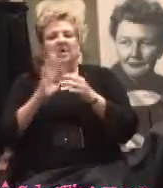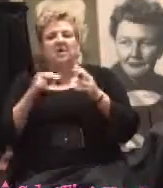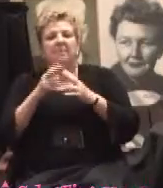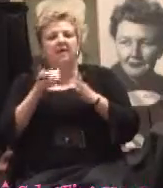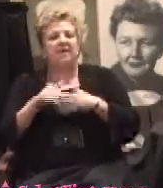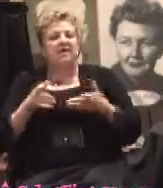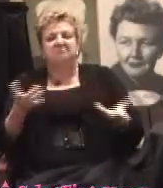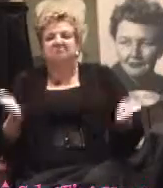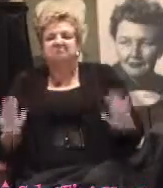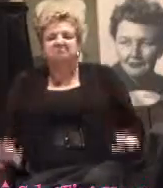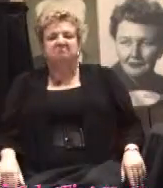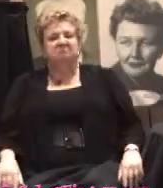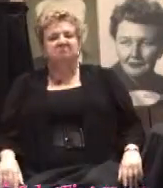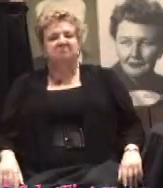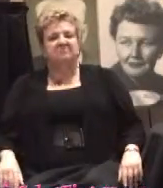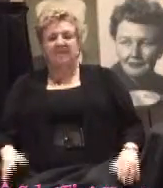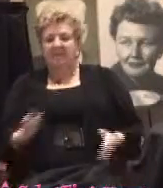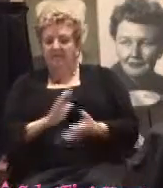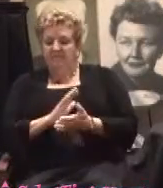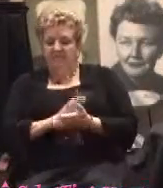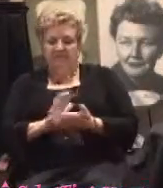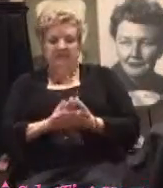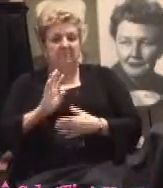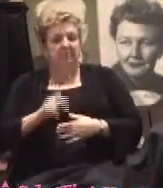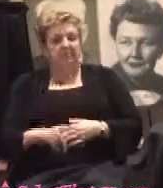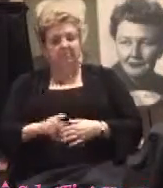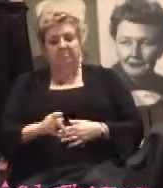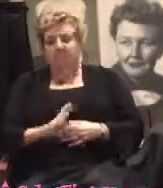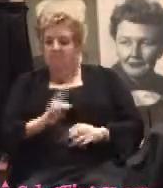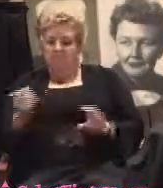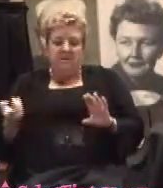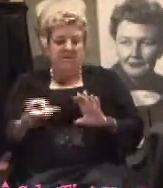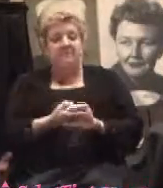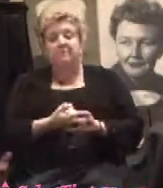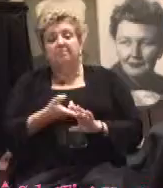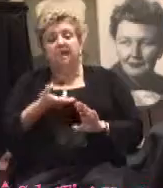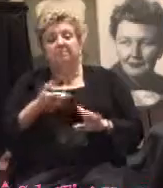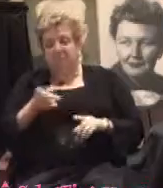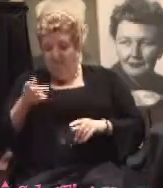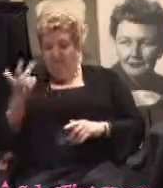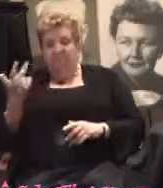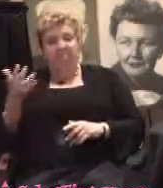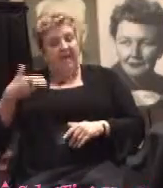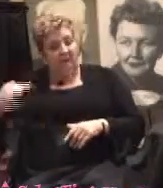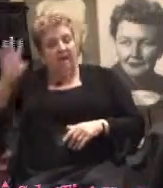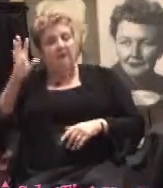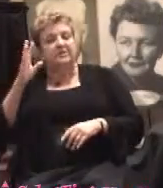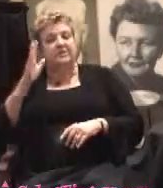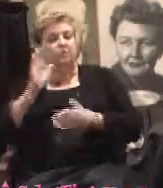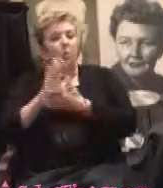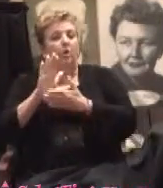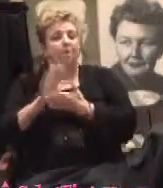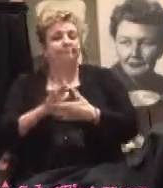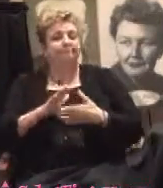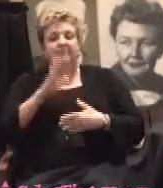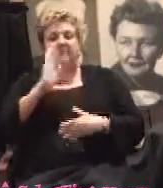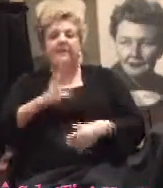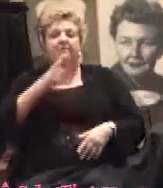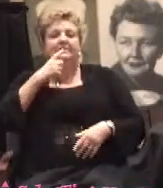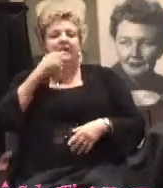me up, put me in the sleeping bag, and went to school. They have never mentioned it. I did not. A lot of people say these things. I hear these things.